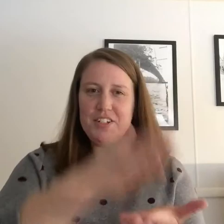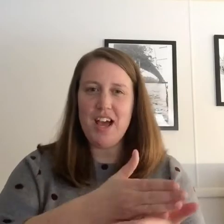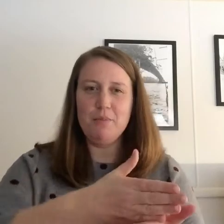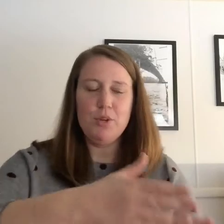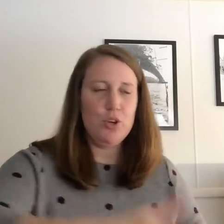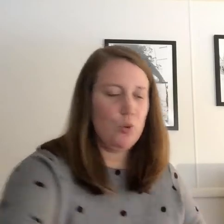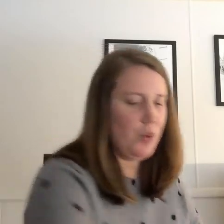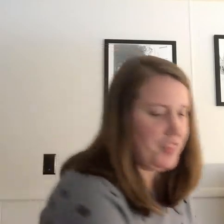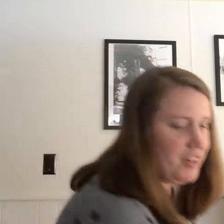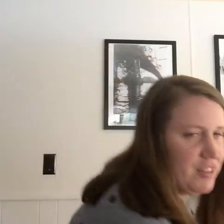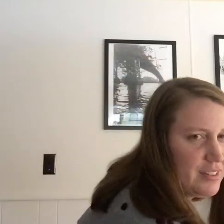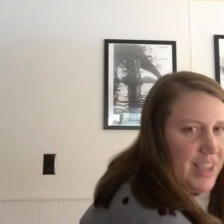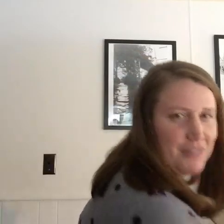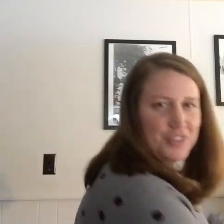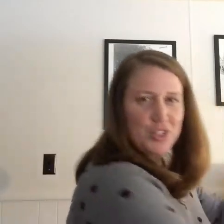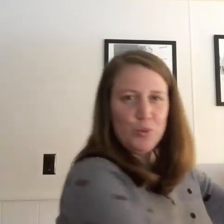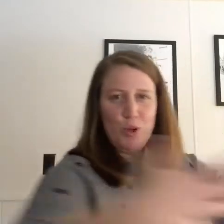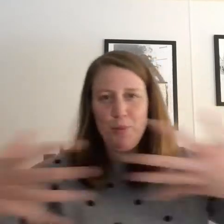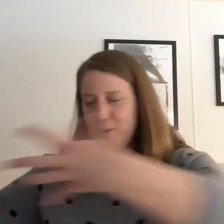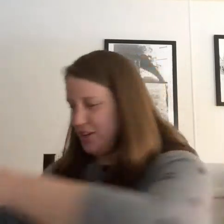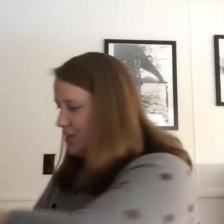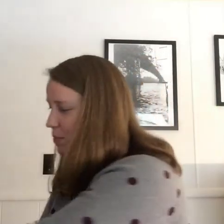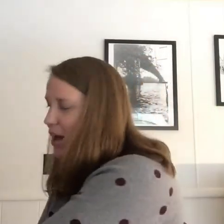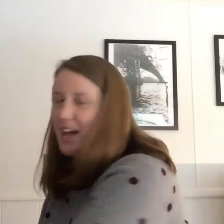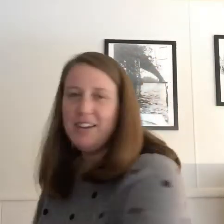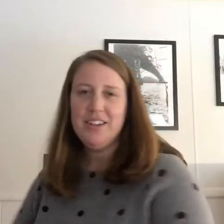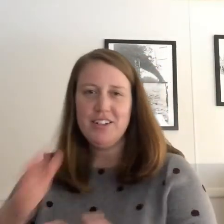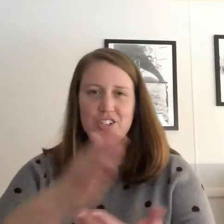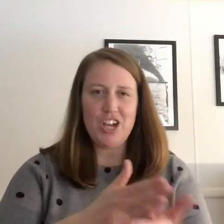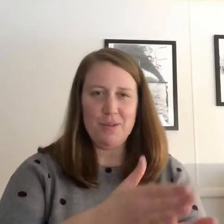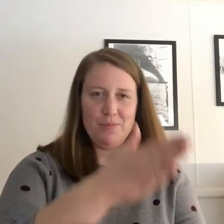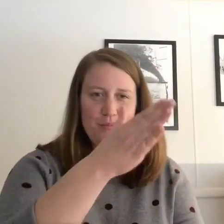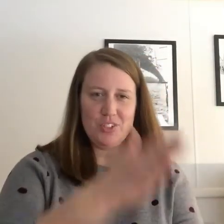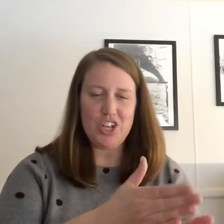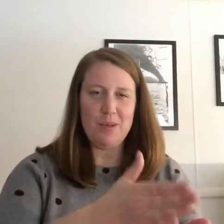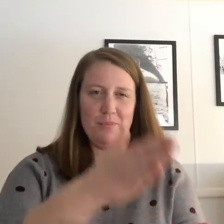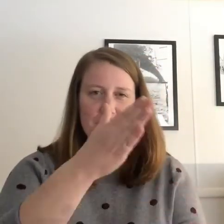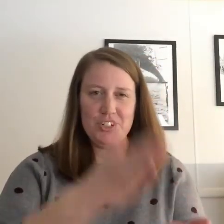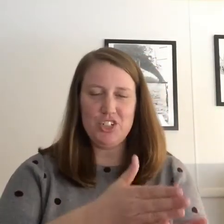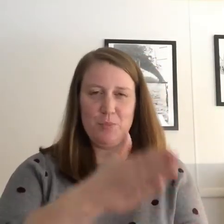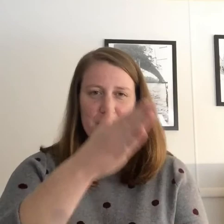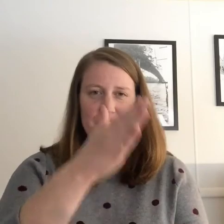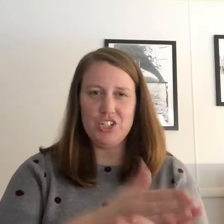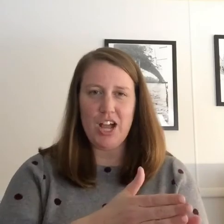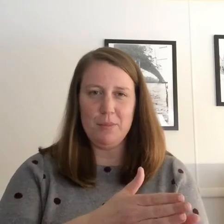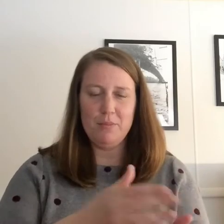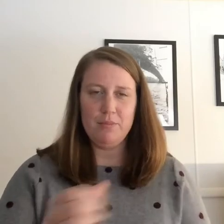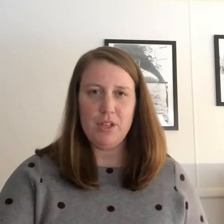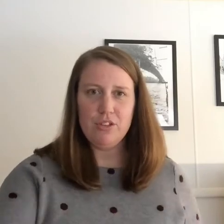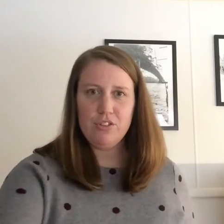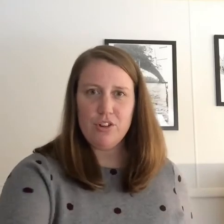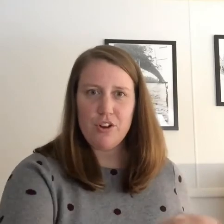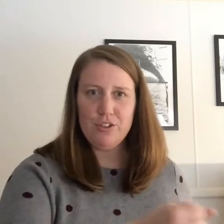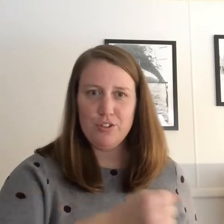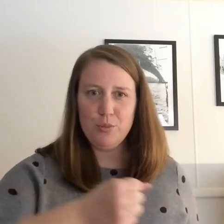top. What there is left, we'll put in the pot. Chop, chop, chop, chop, chippity chop. Stir the soup.